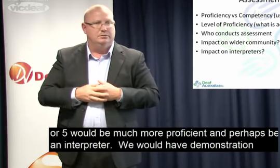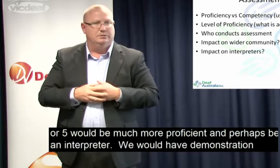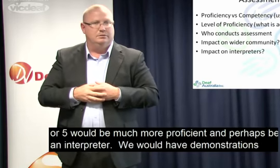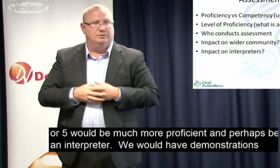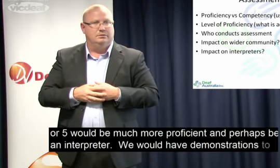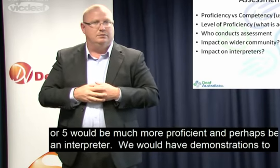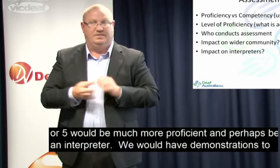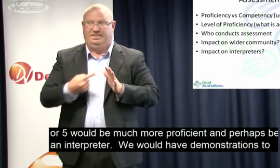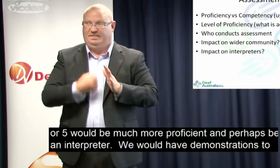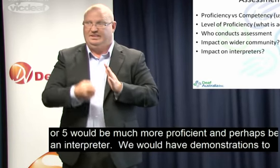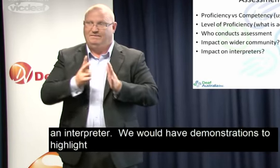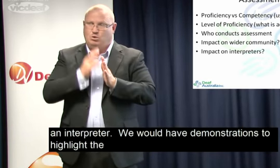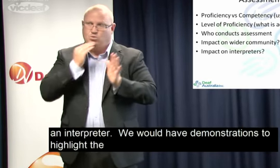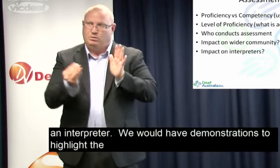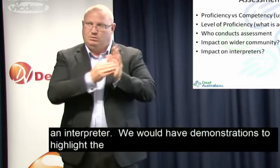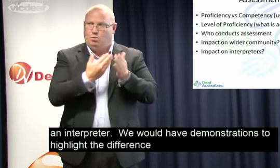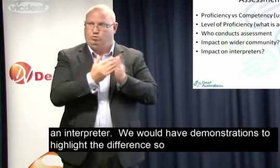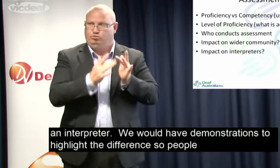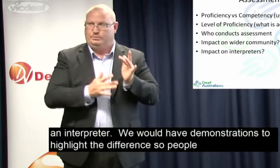give you a better understanding of how that system operates.